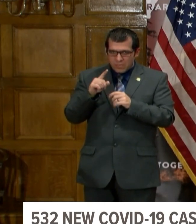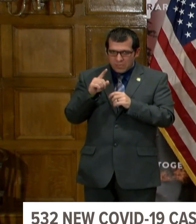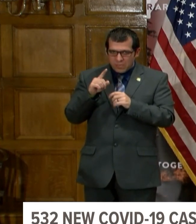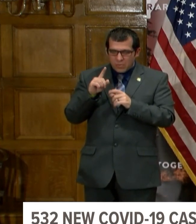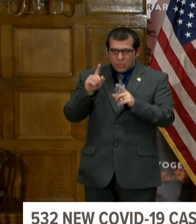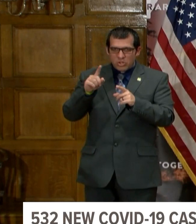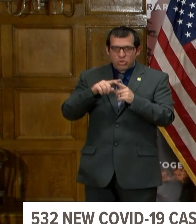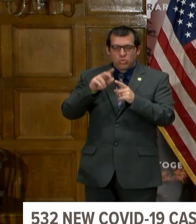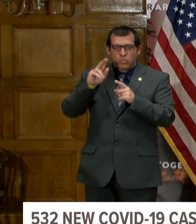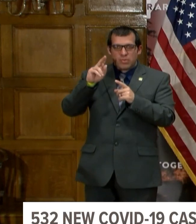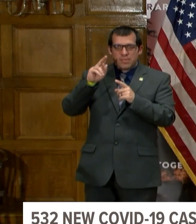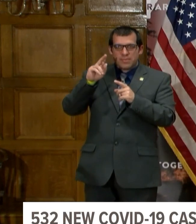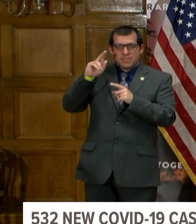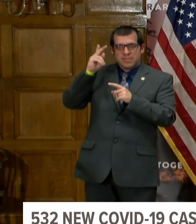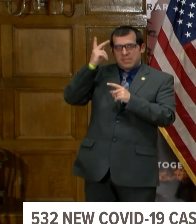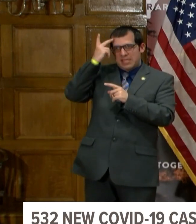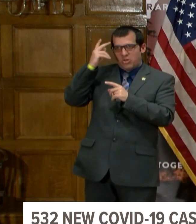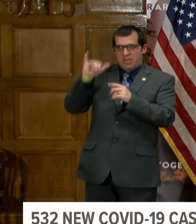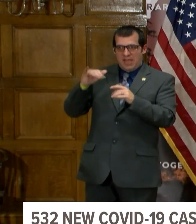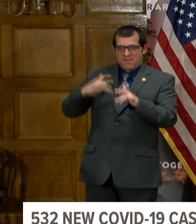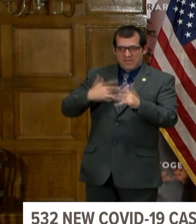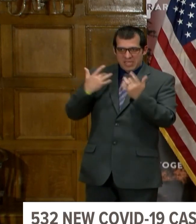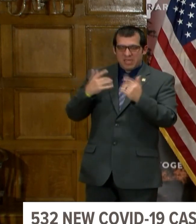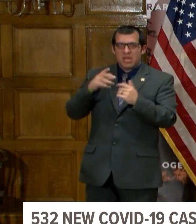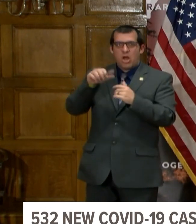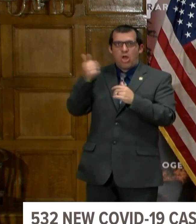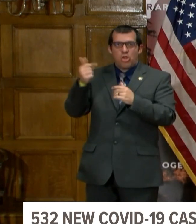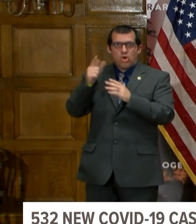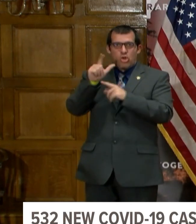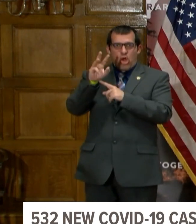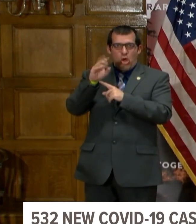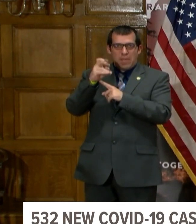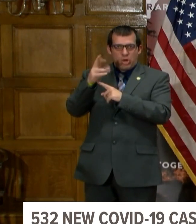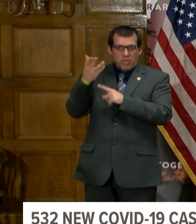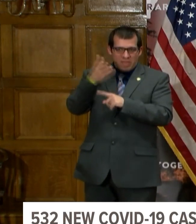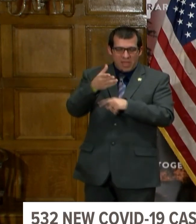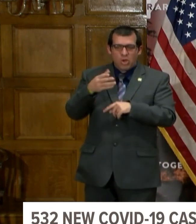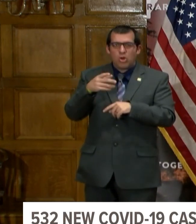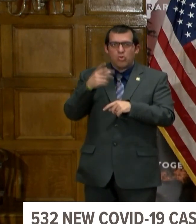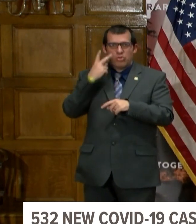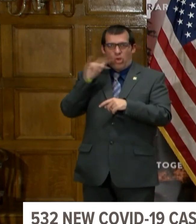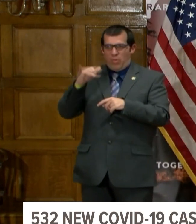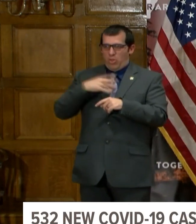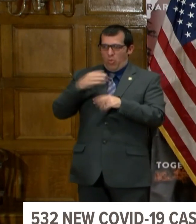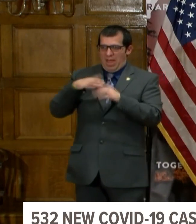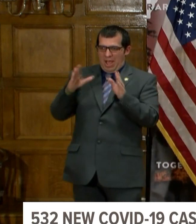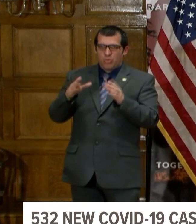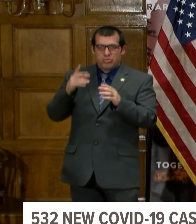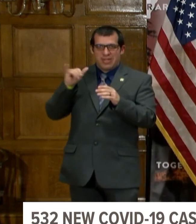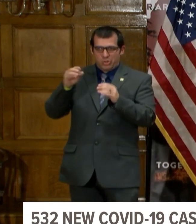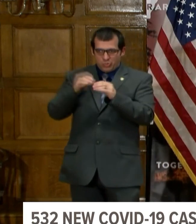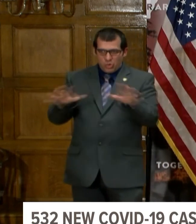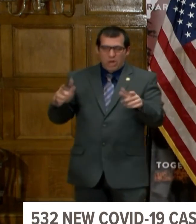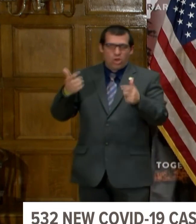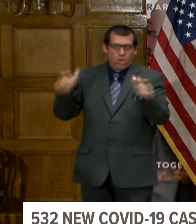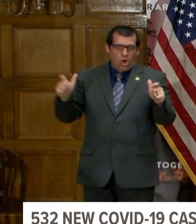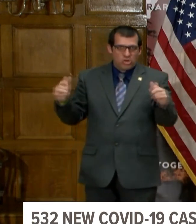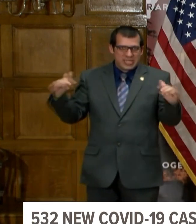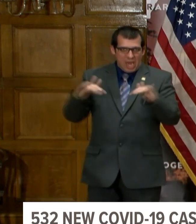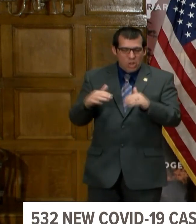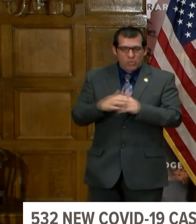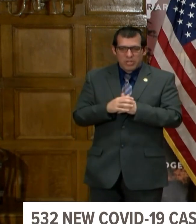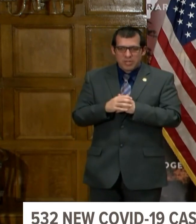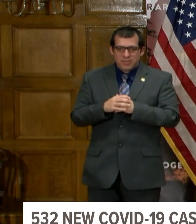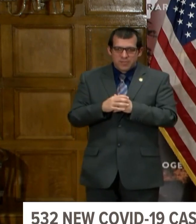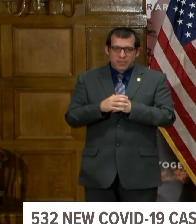present. As we have seen with the White House administration, there's been significant spread due to some large gatherings that have happened. Do you have